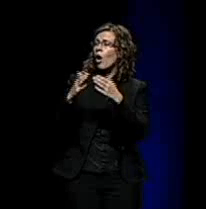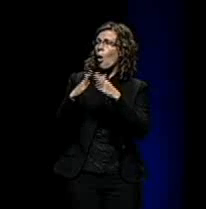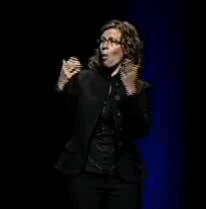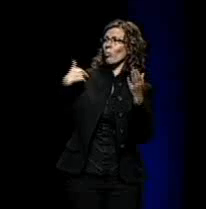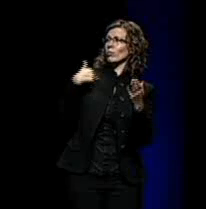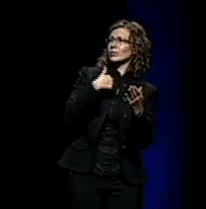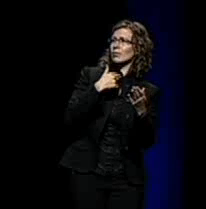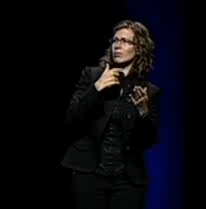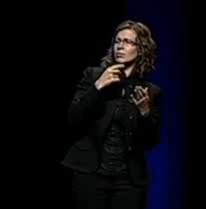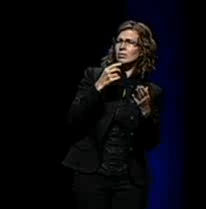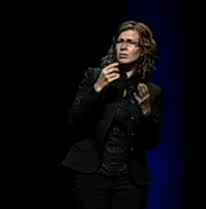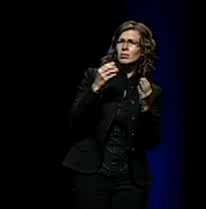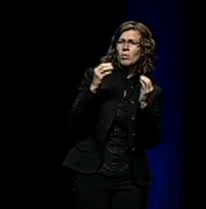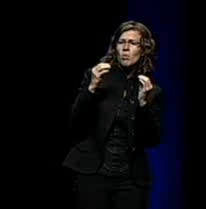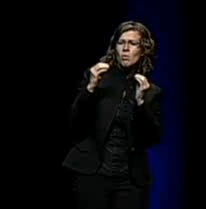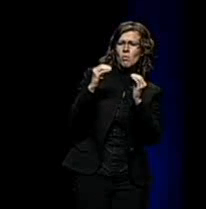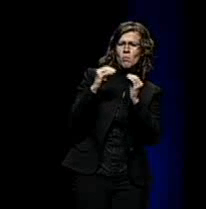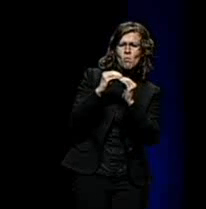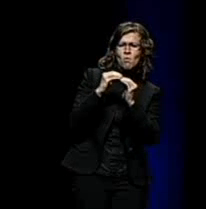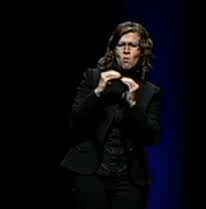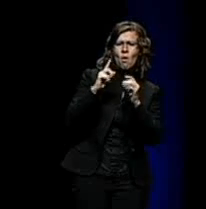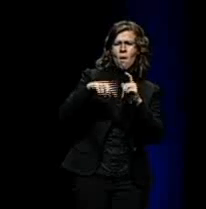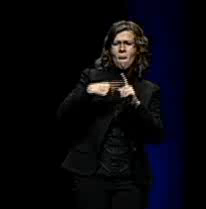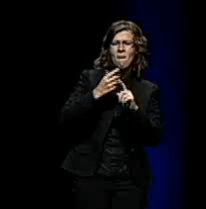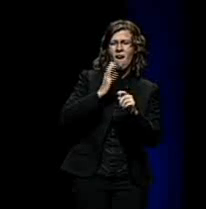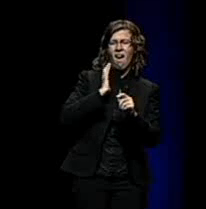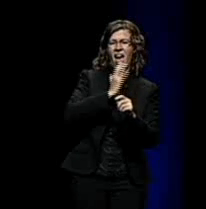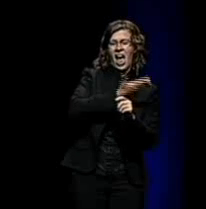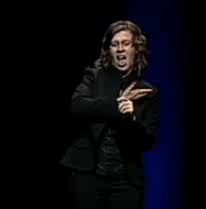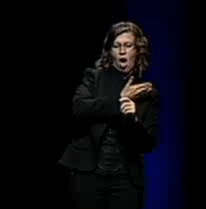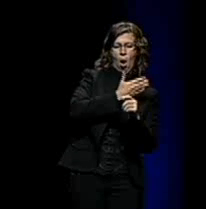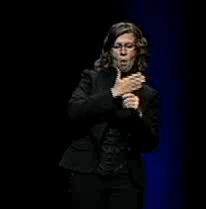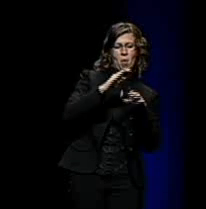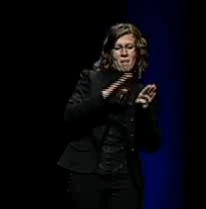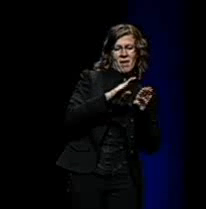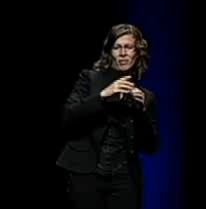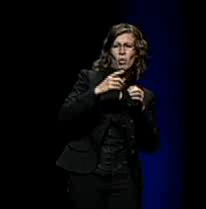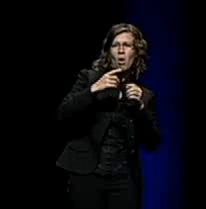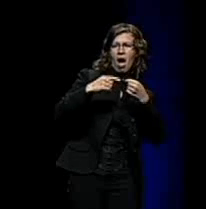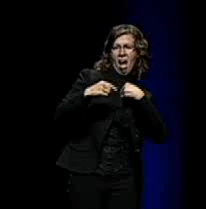us's and them's behaviors. Us and them behaviors.